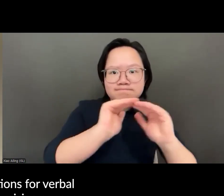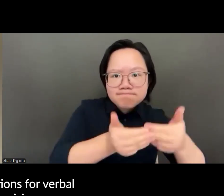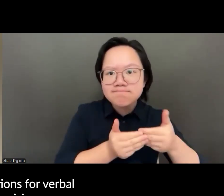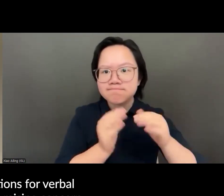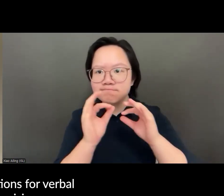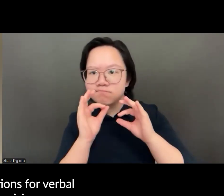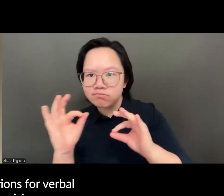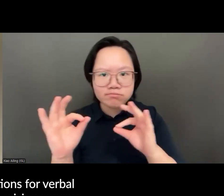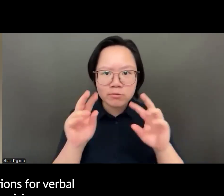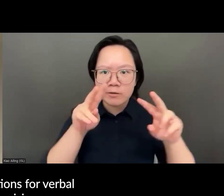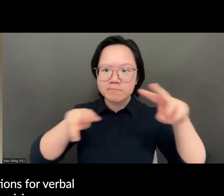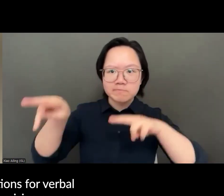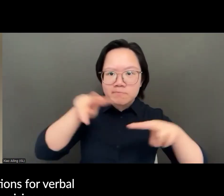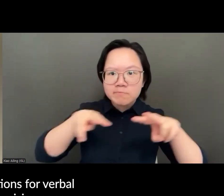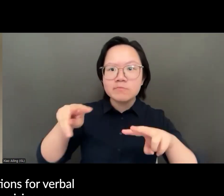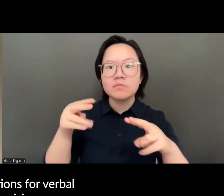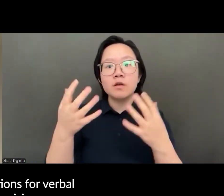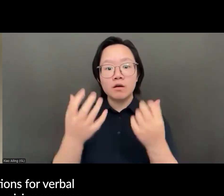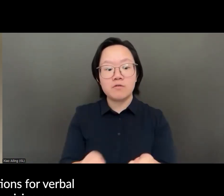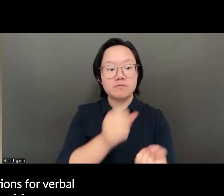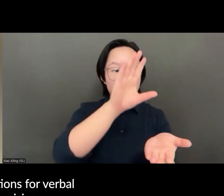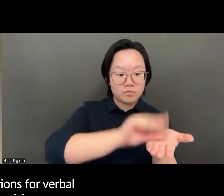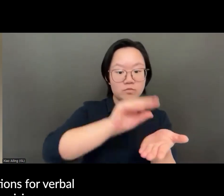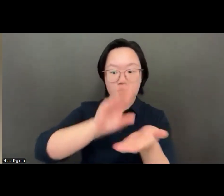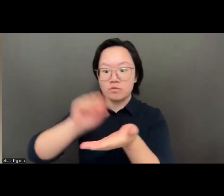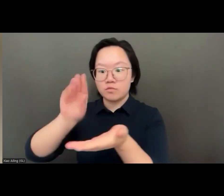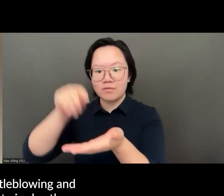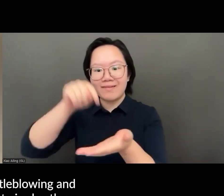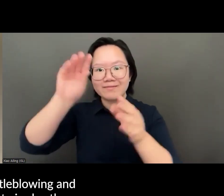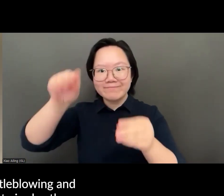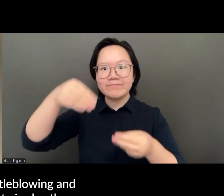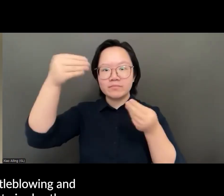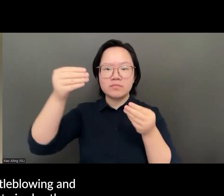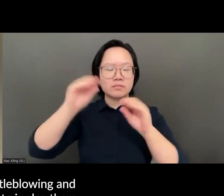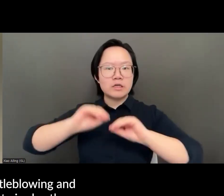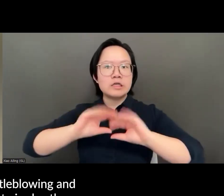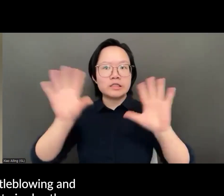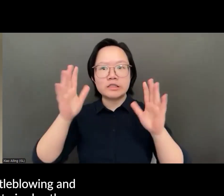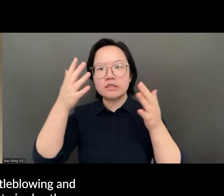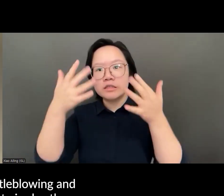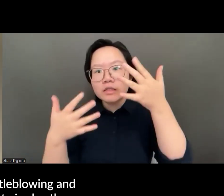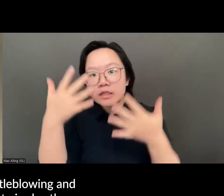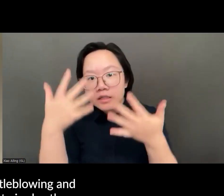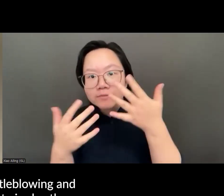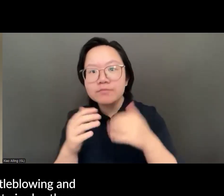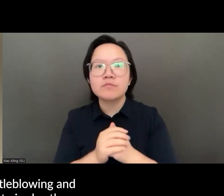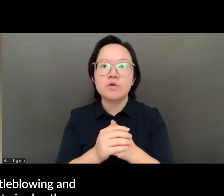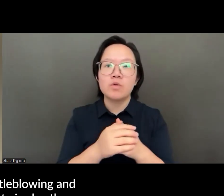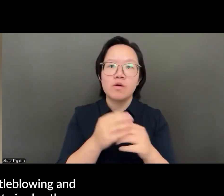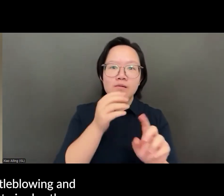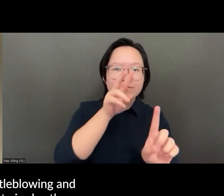for verbal or face-to-face raising concern, and also whistleblowing and written template is also